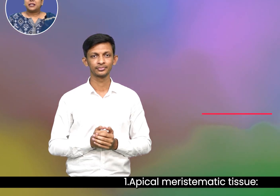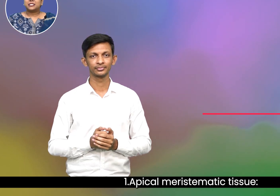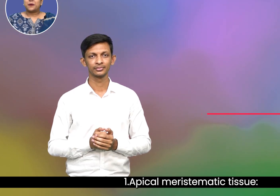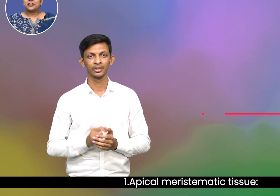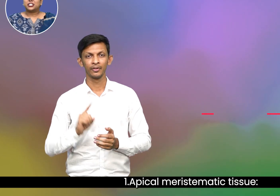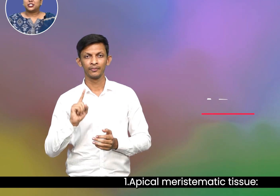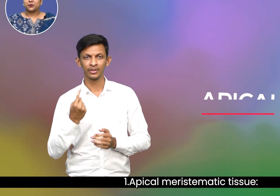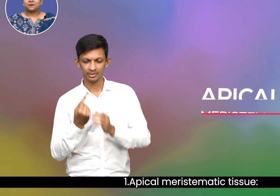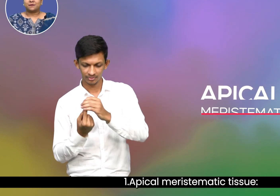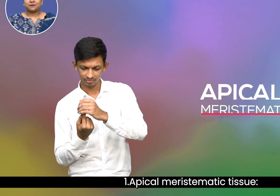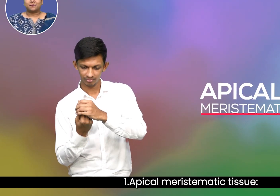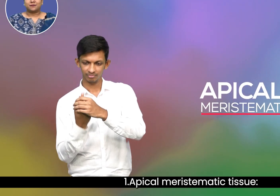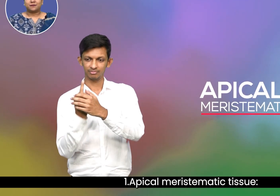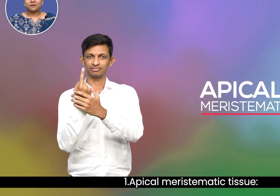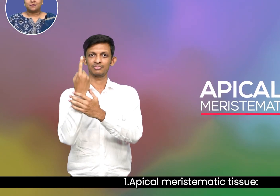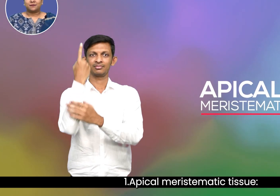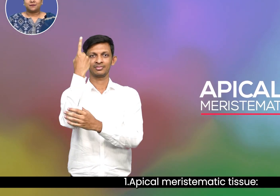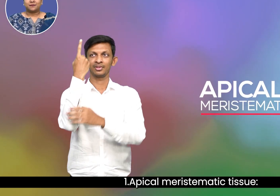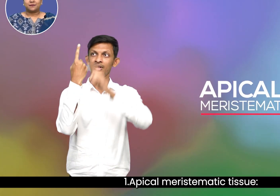apical meristematic tissue.